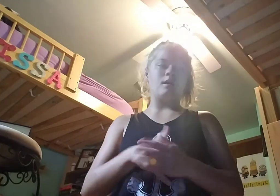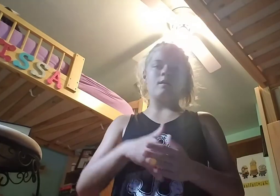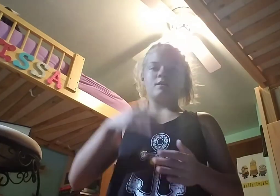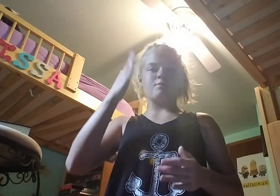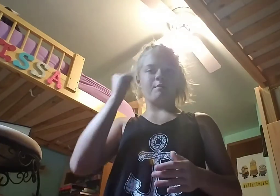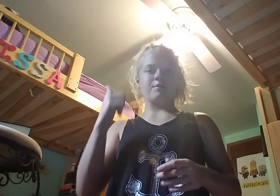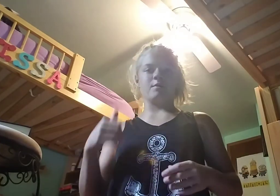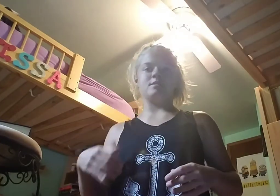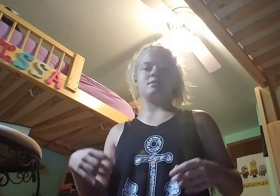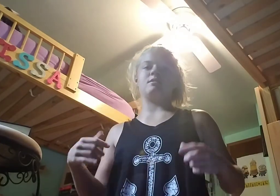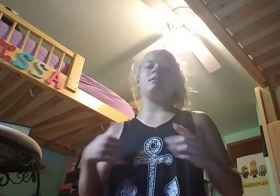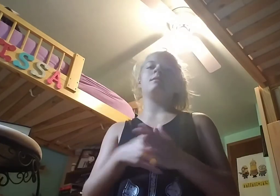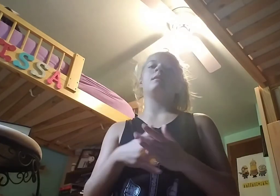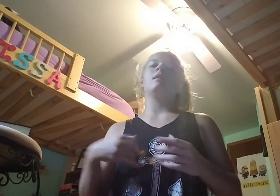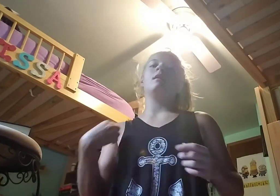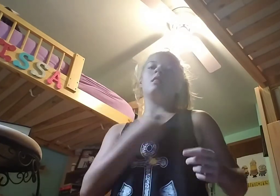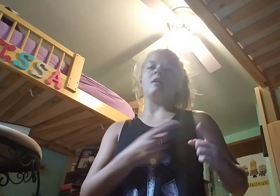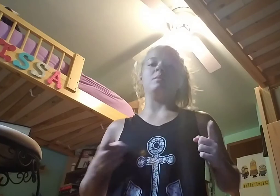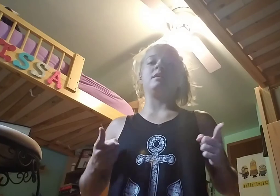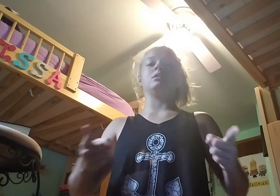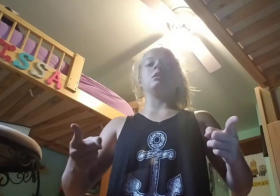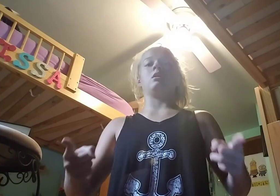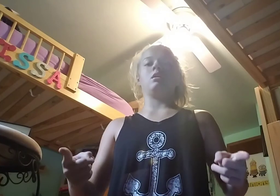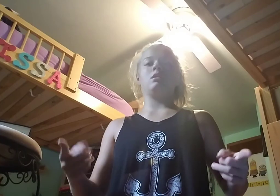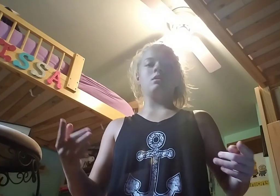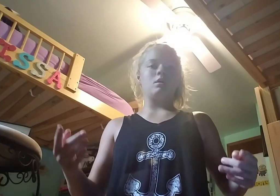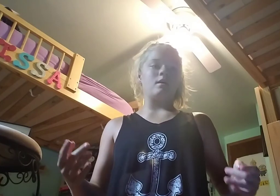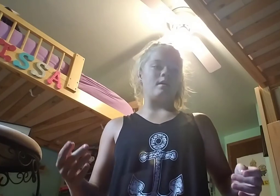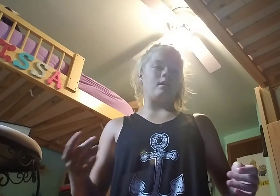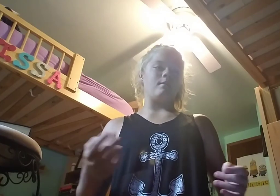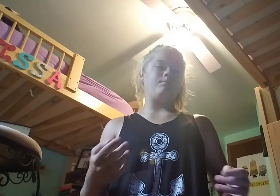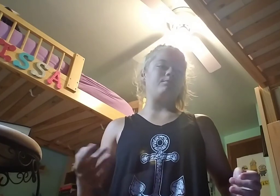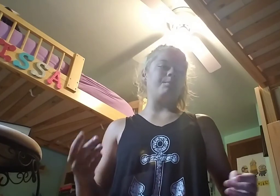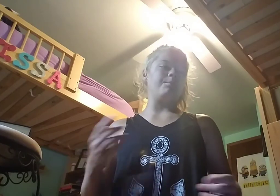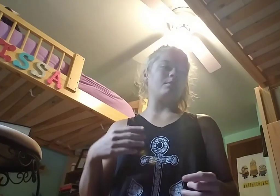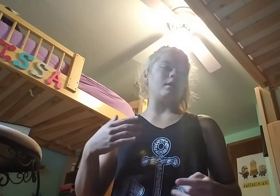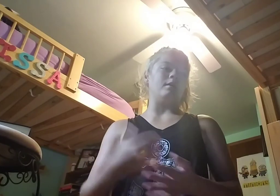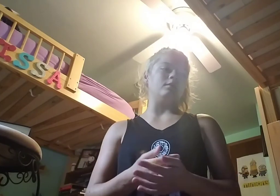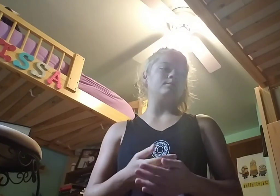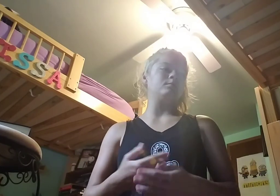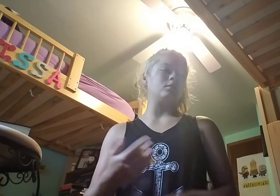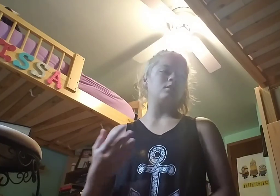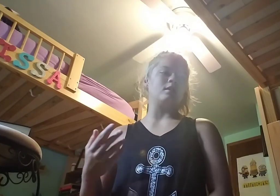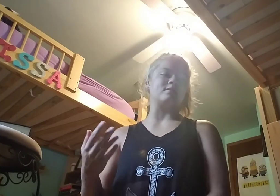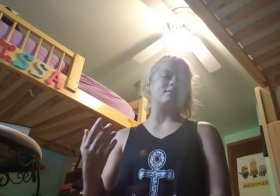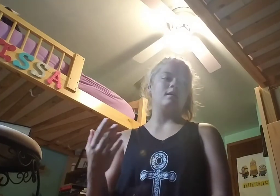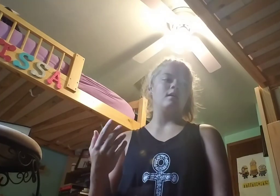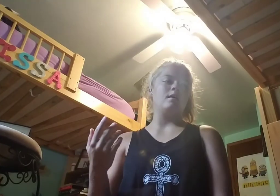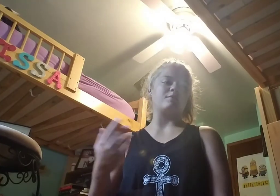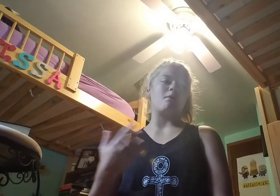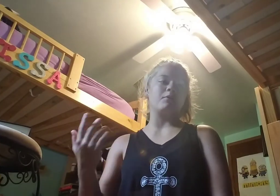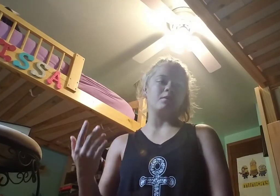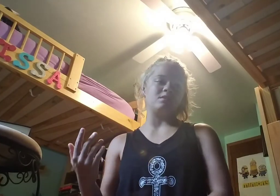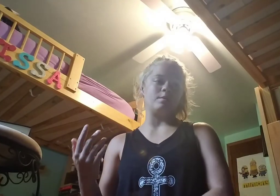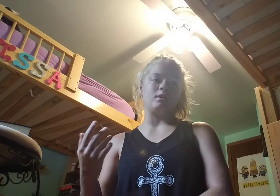That's probably the reason that we get along. And I don't know. That's probably the reason that we get